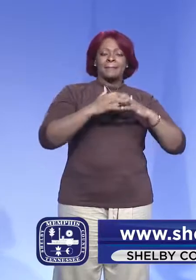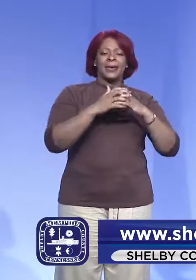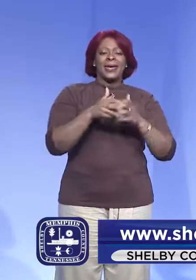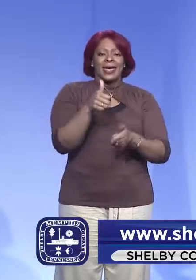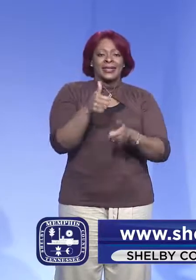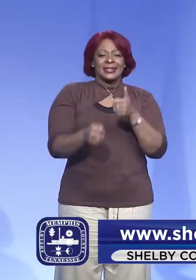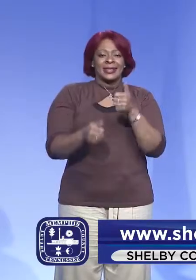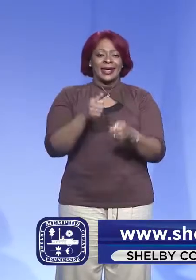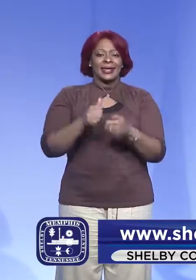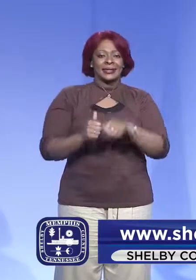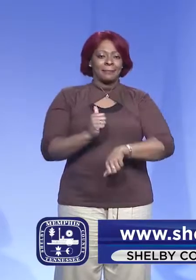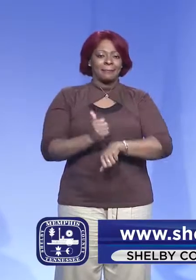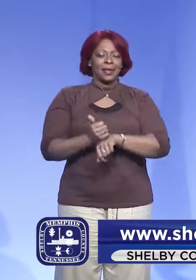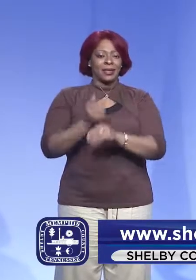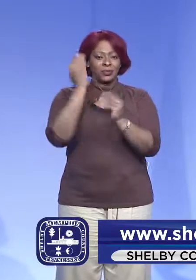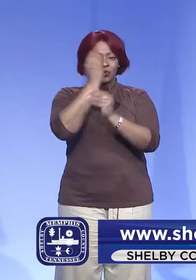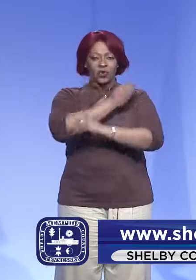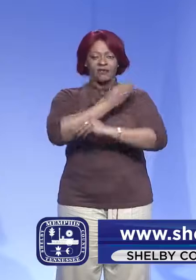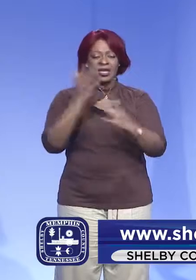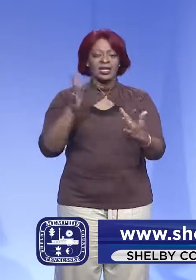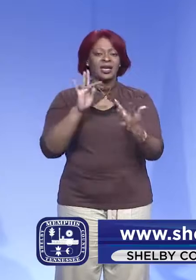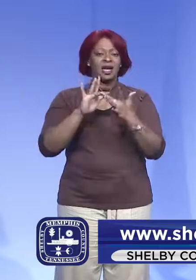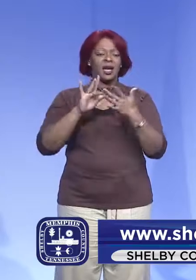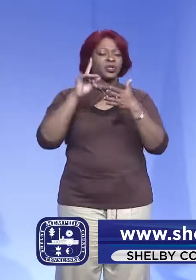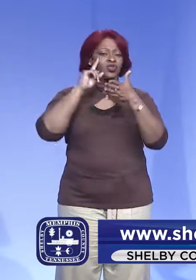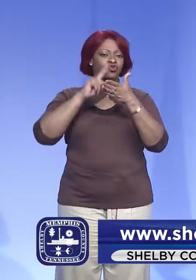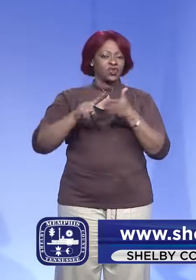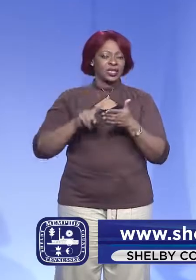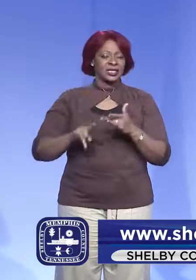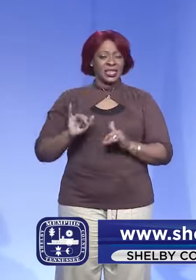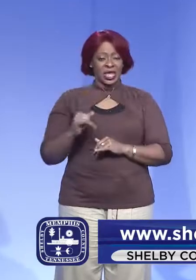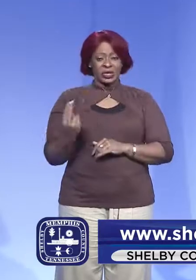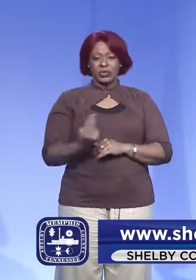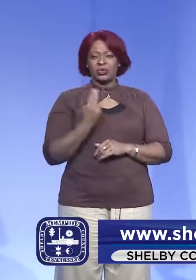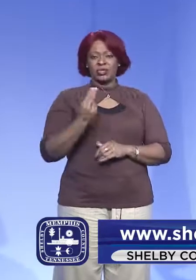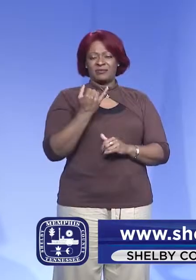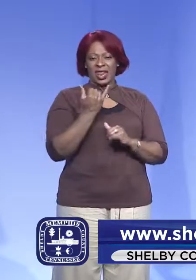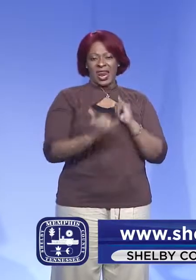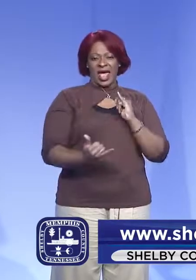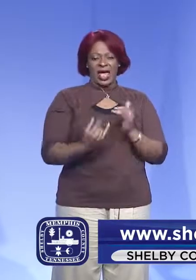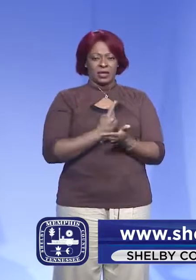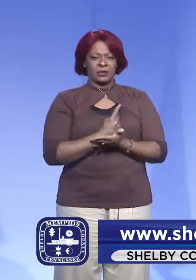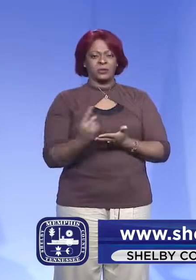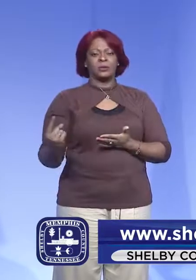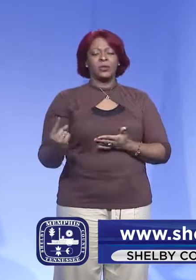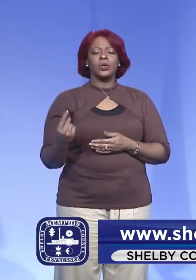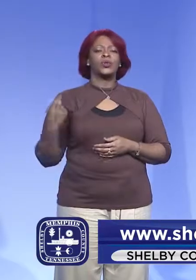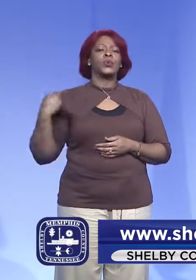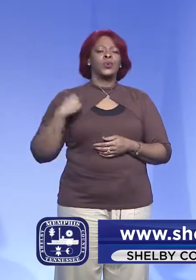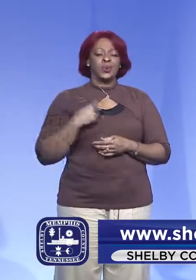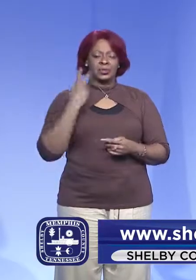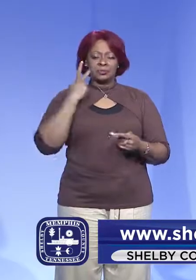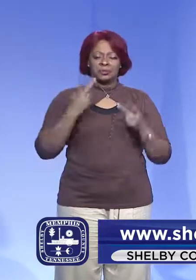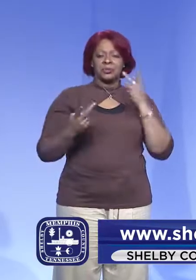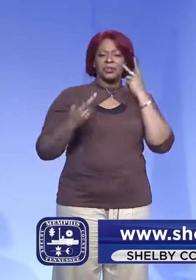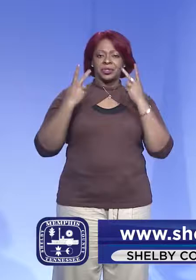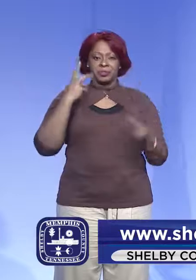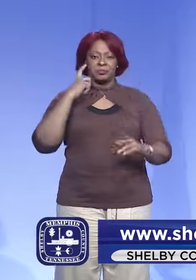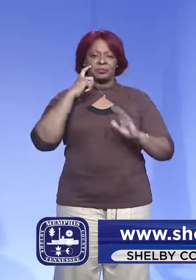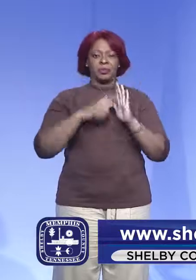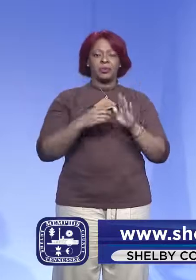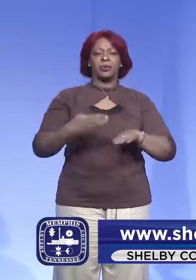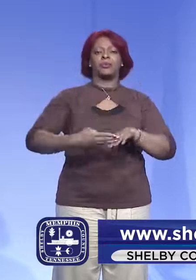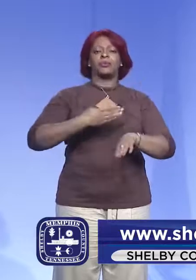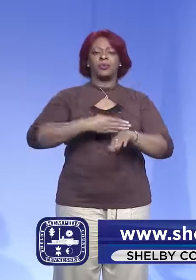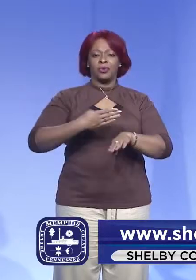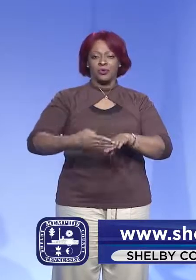text-based notification and contact tracing that's been used over the last week, and we are seeing improvements there, and we'll